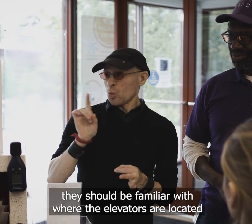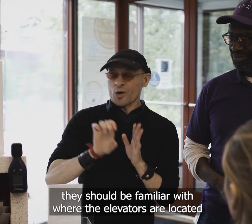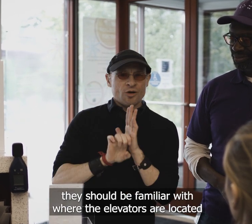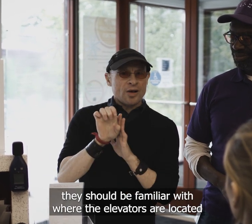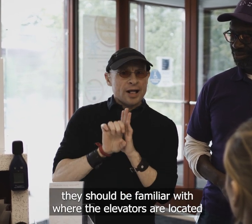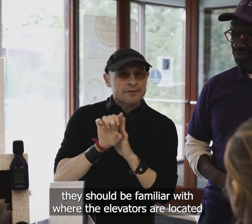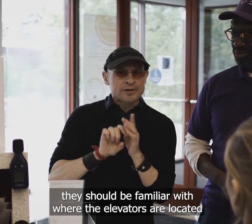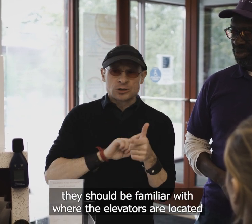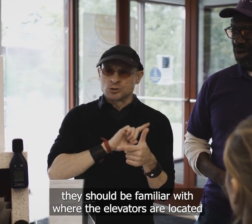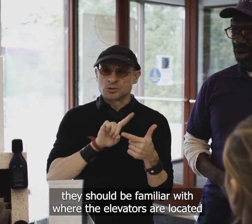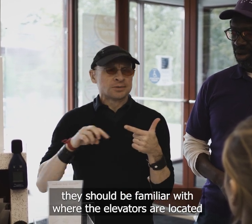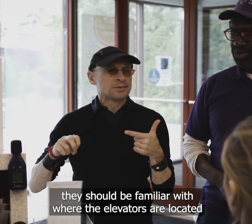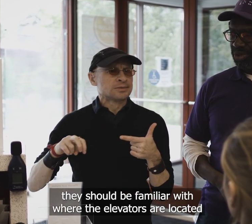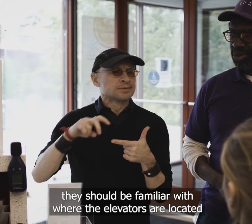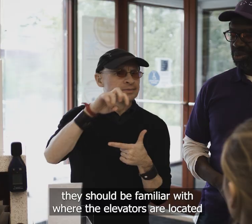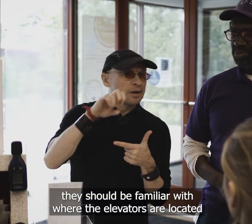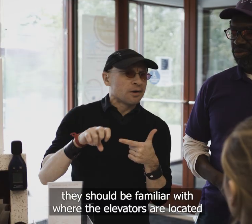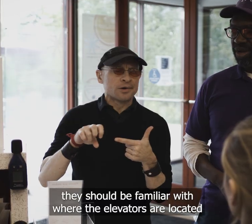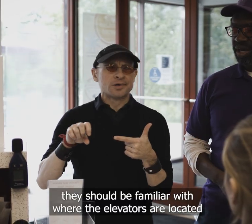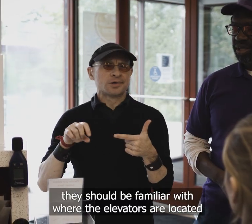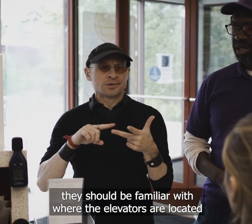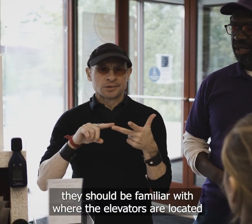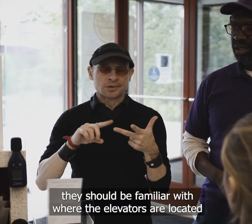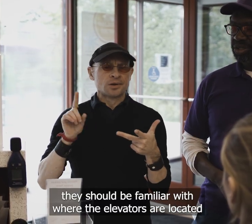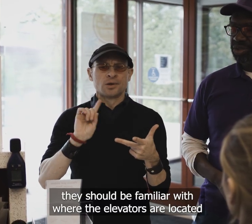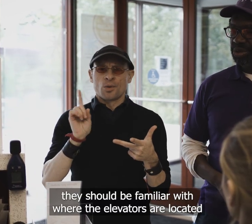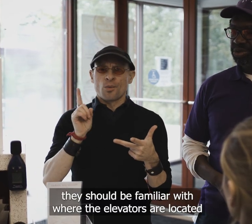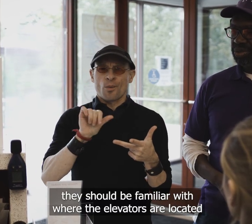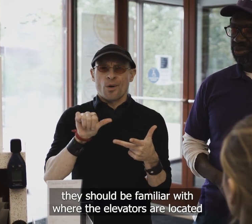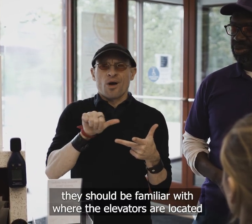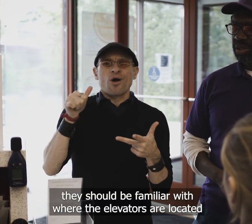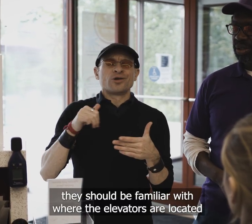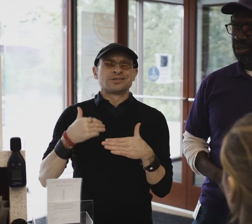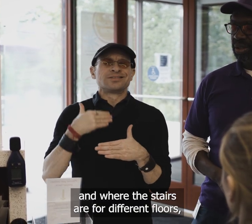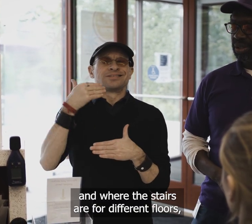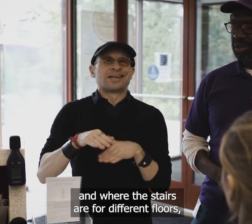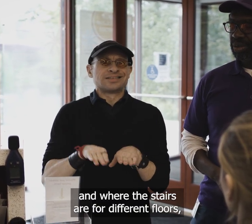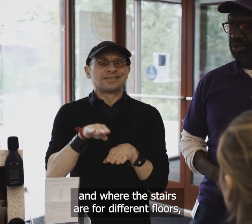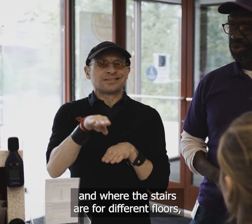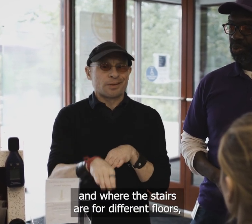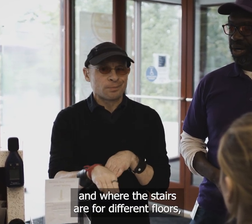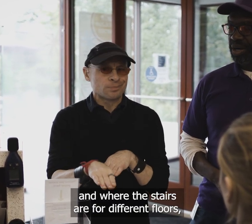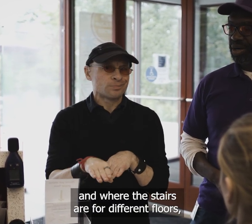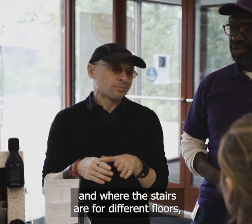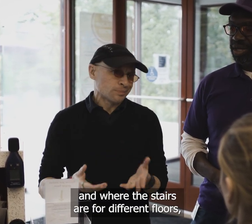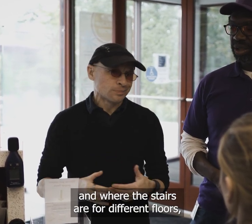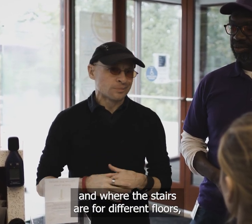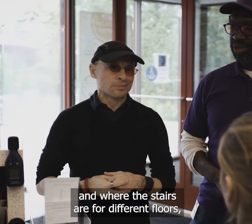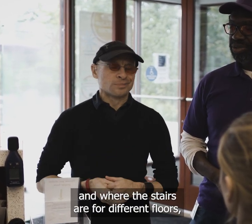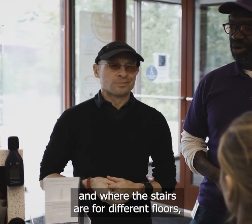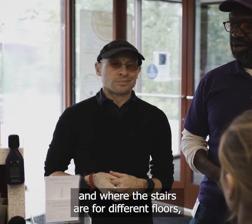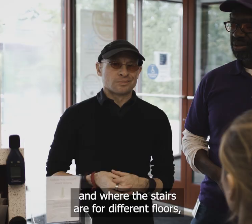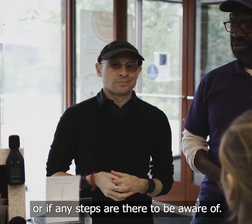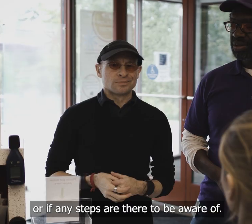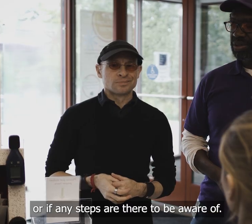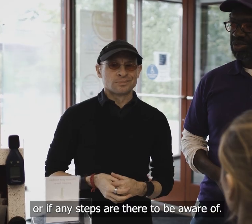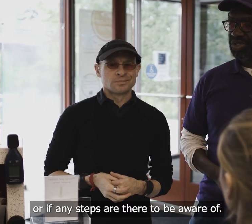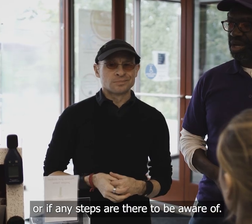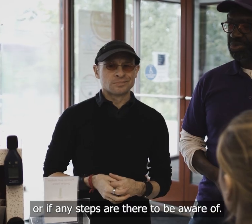they should be familiar with where the elevators are located and where the stairs are for different floors, or if any